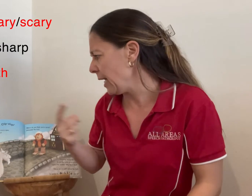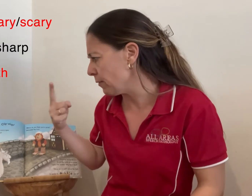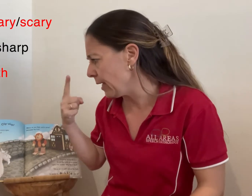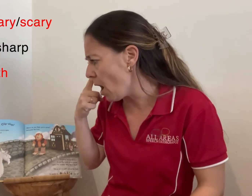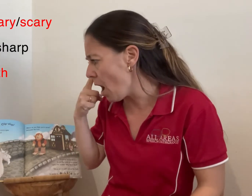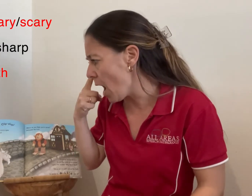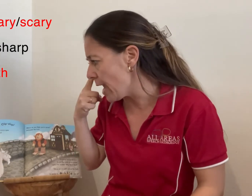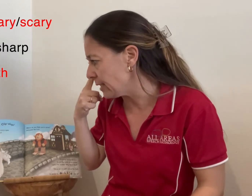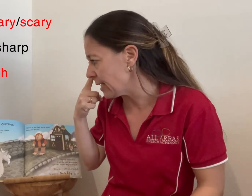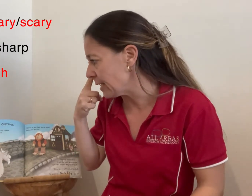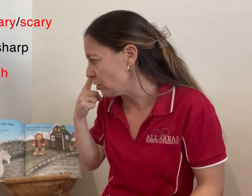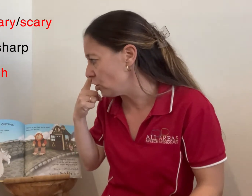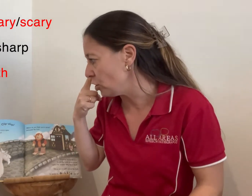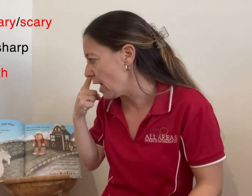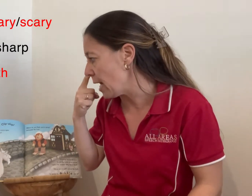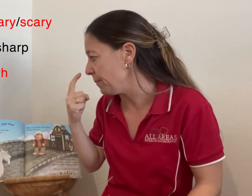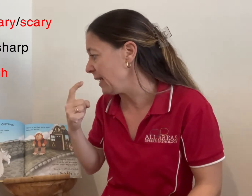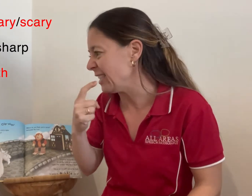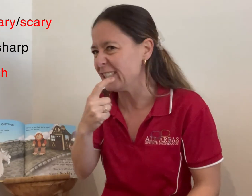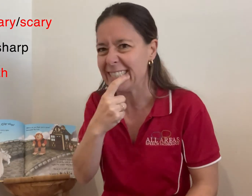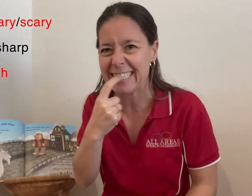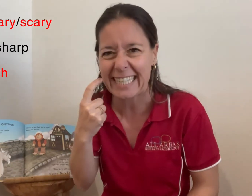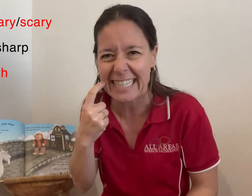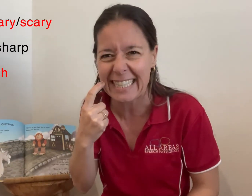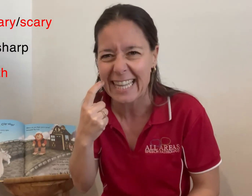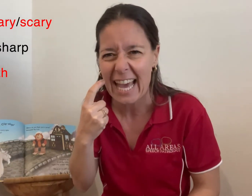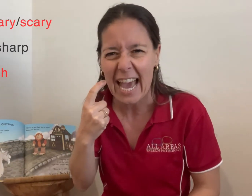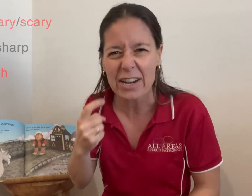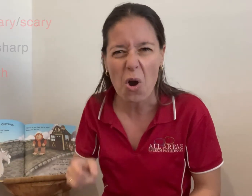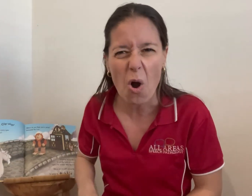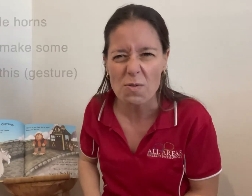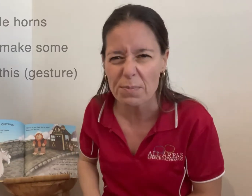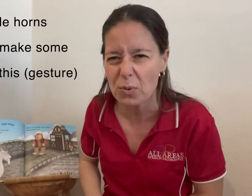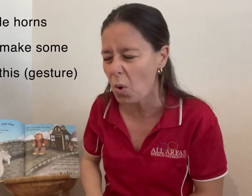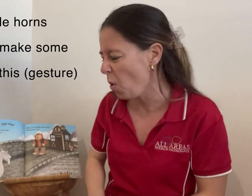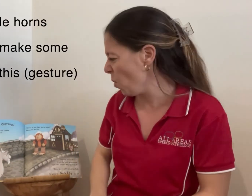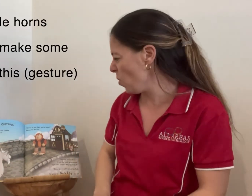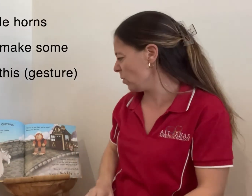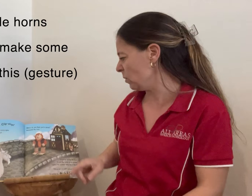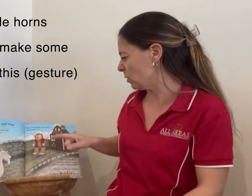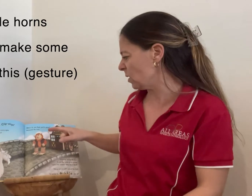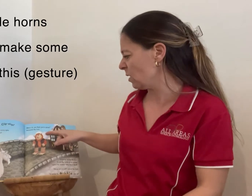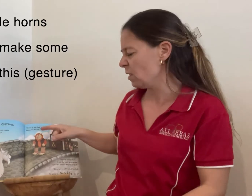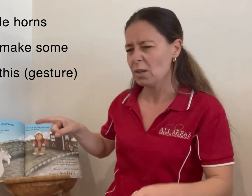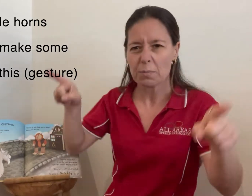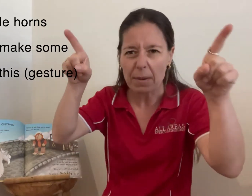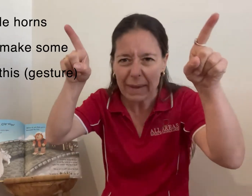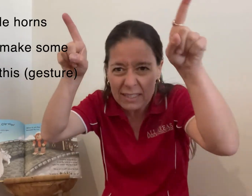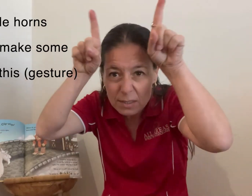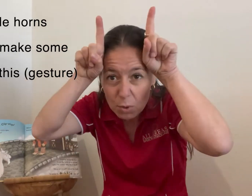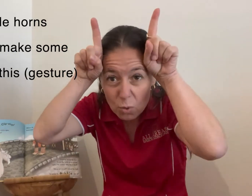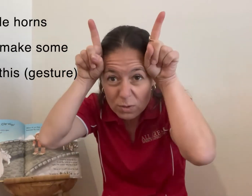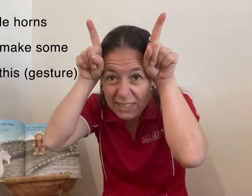scary eyes and sharp yellow teeth and horrible horns. Make some horns like